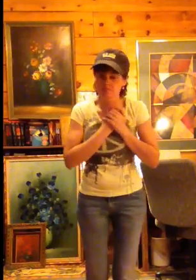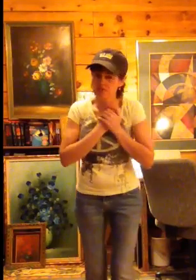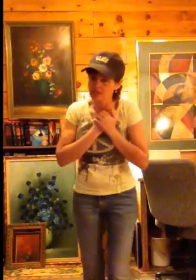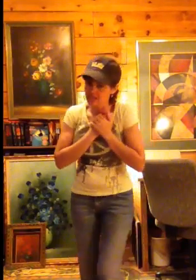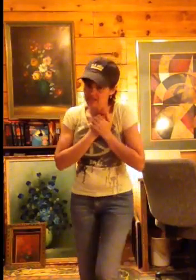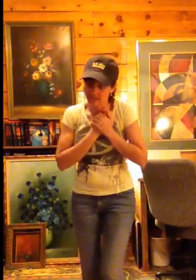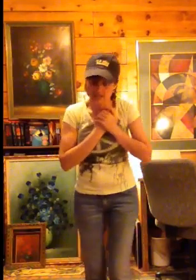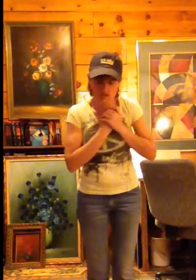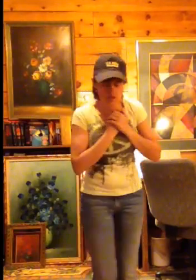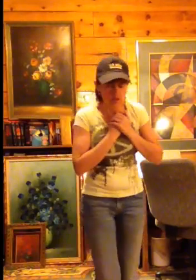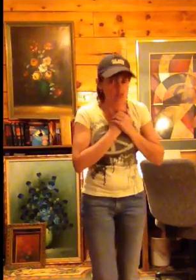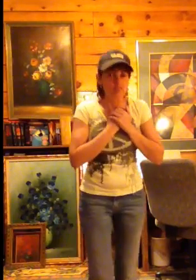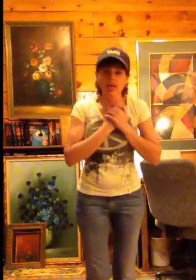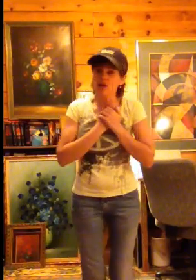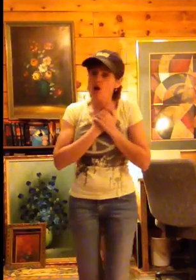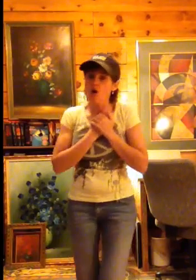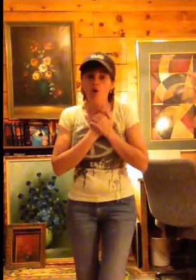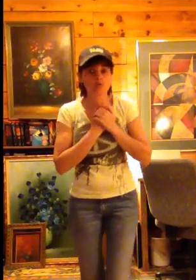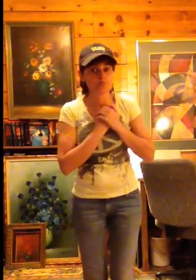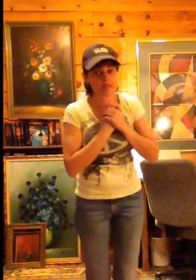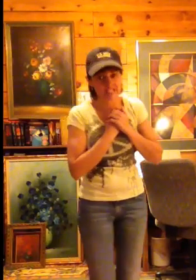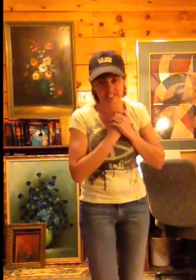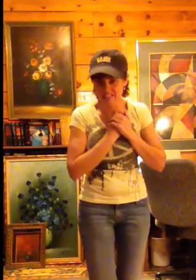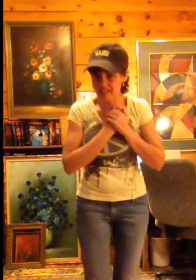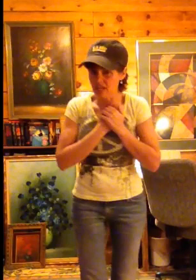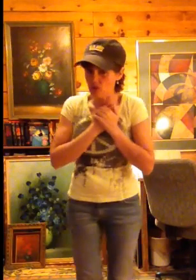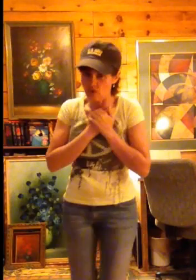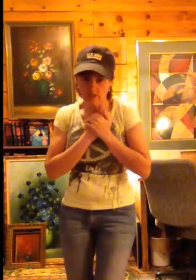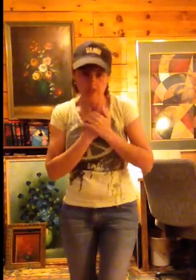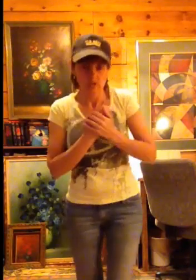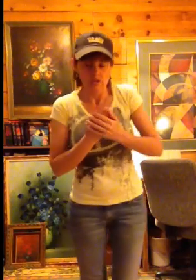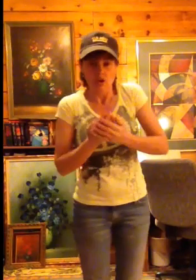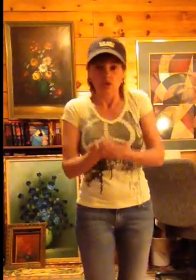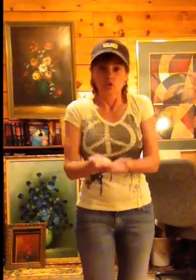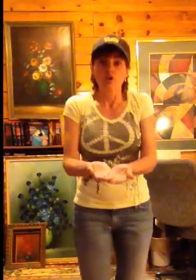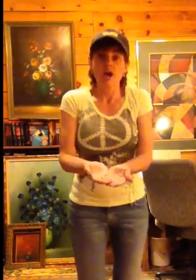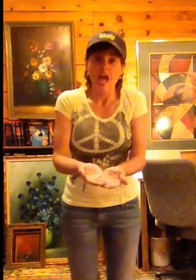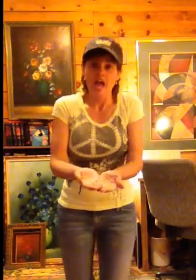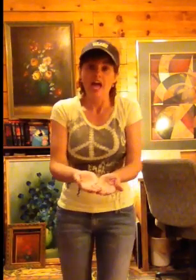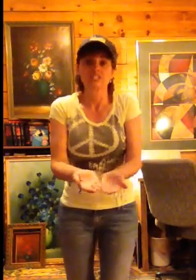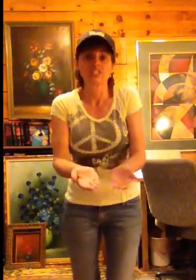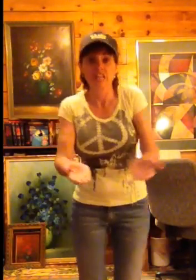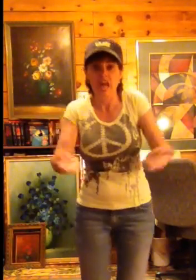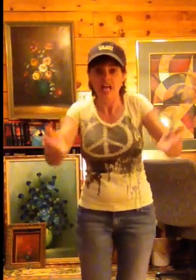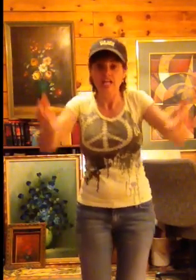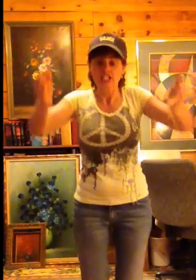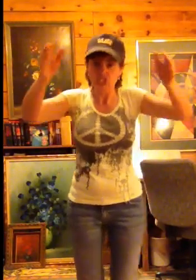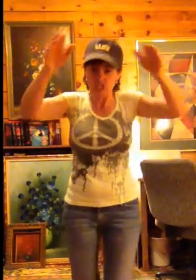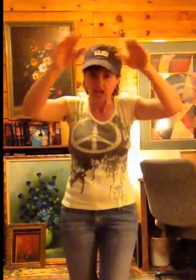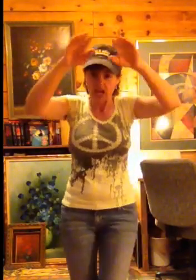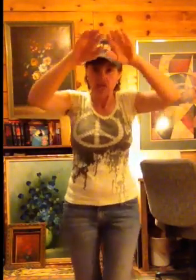me, they hold me still. Your hands that shape